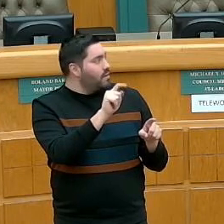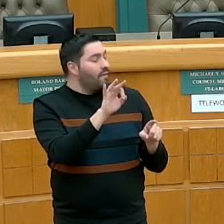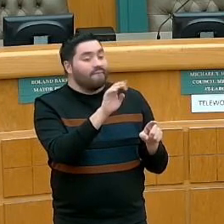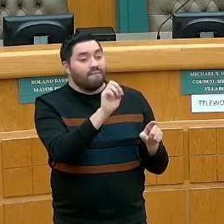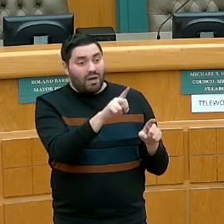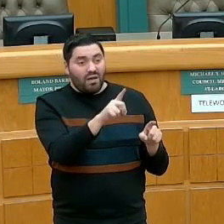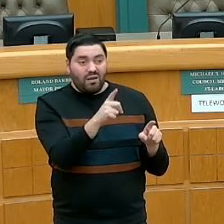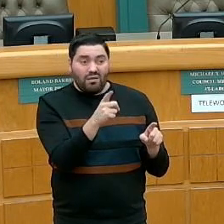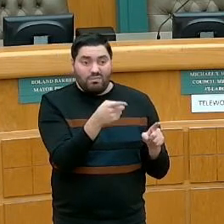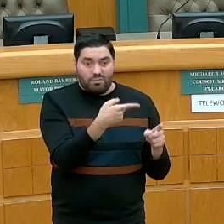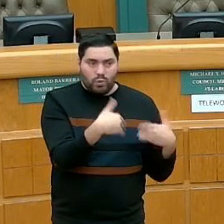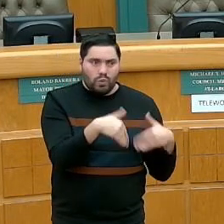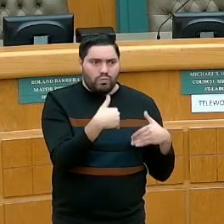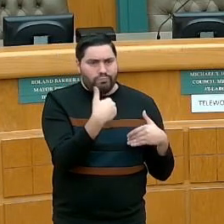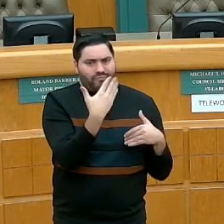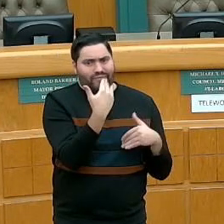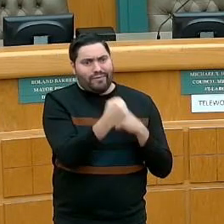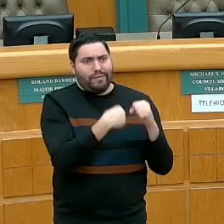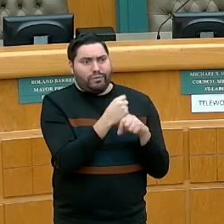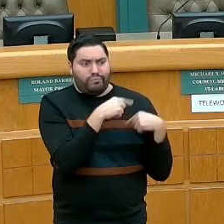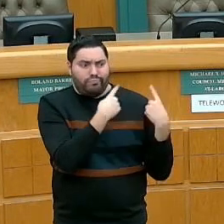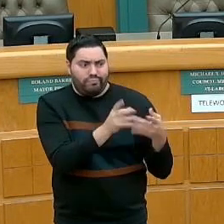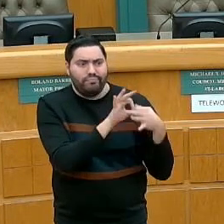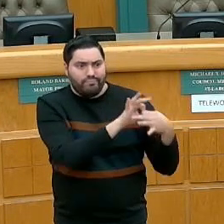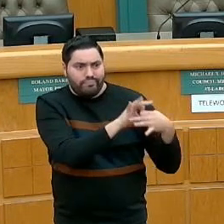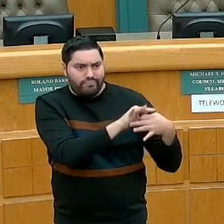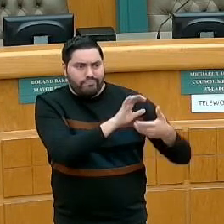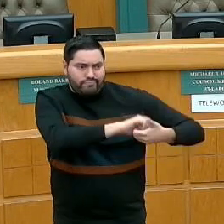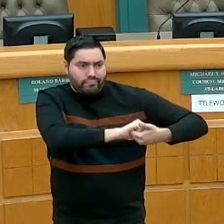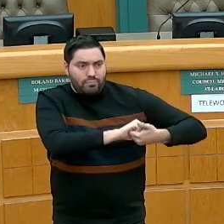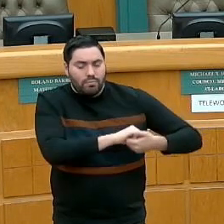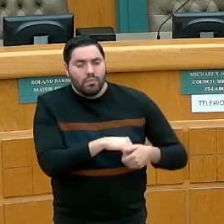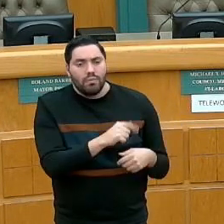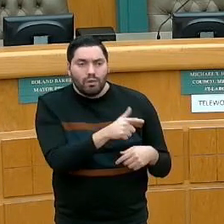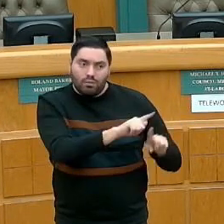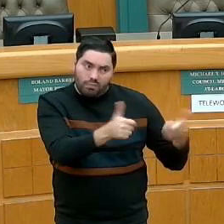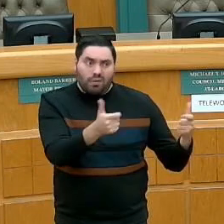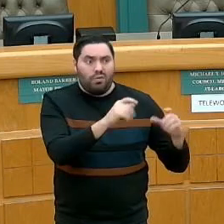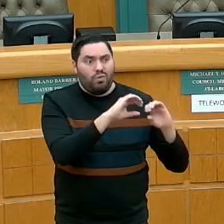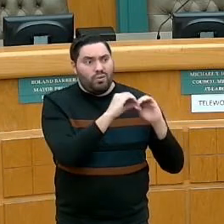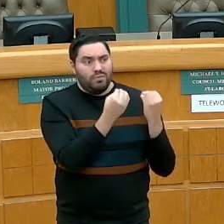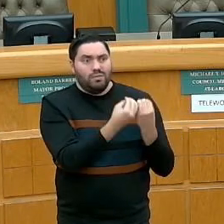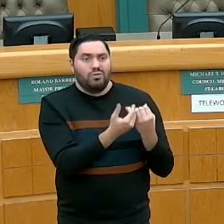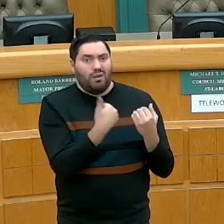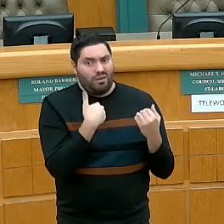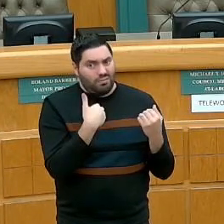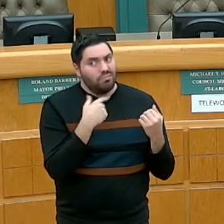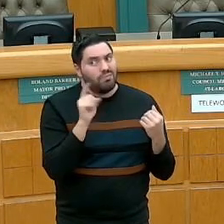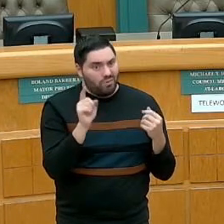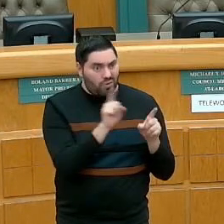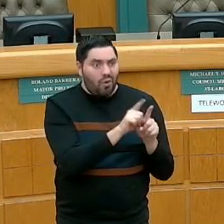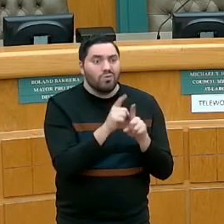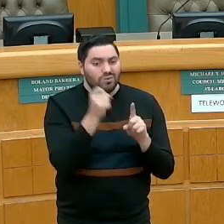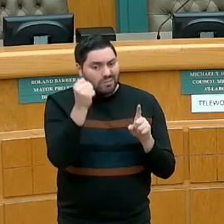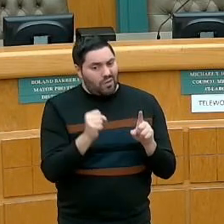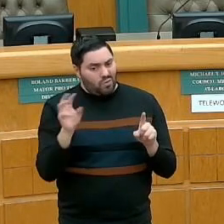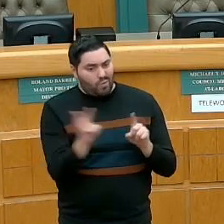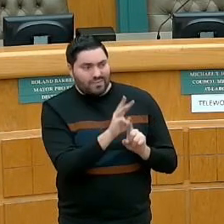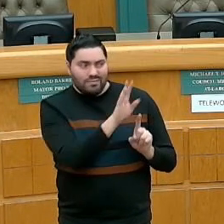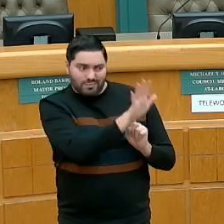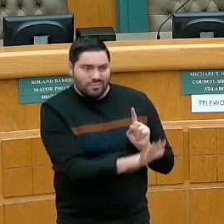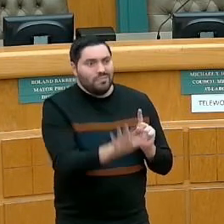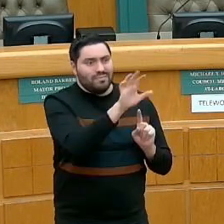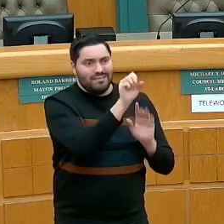15-year relationship with the LIFT Fund. They're a pretty big organization that's in numerous states in the southwestern region here of the